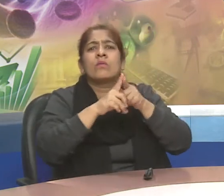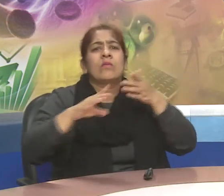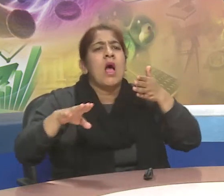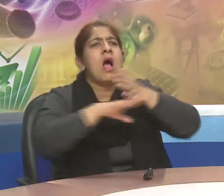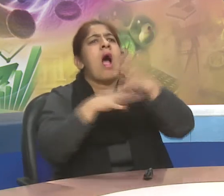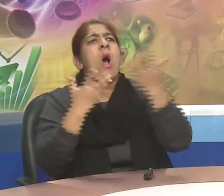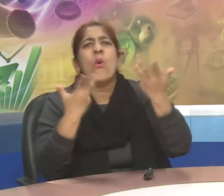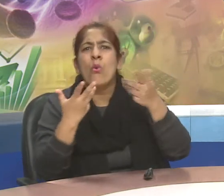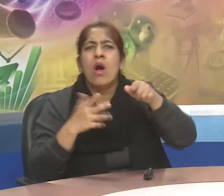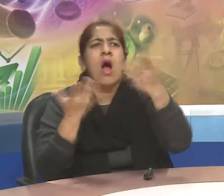pollution.